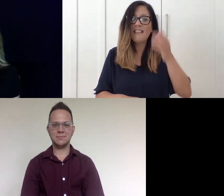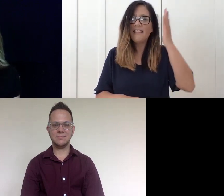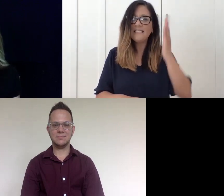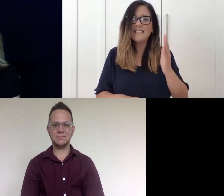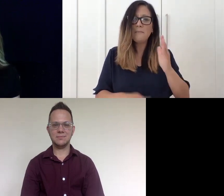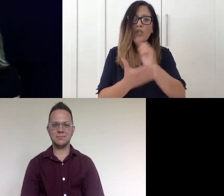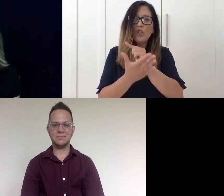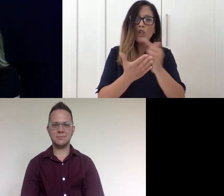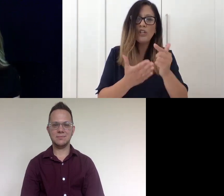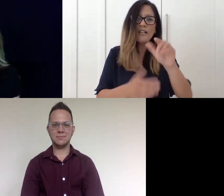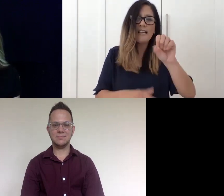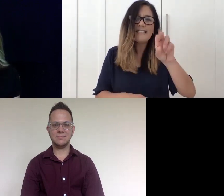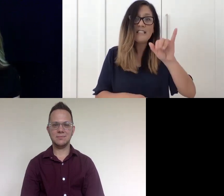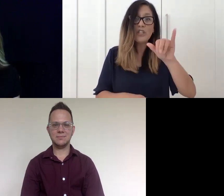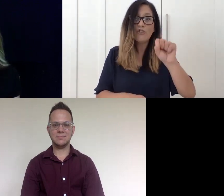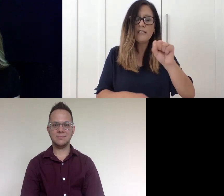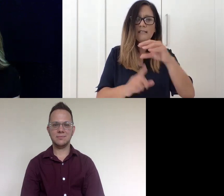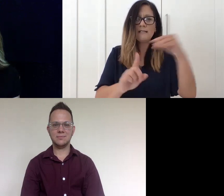Hearing.